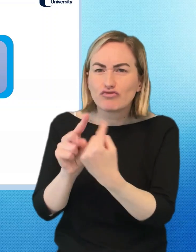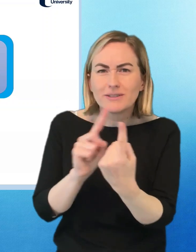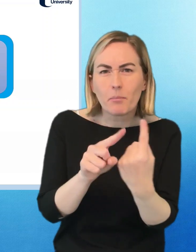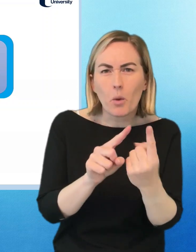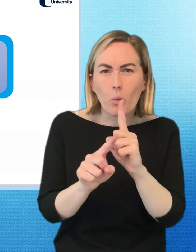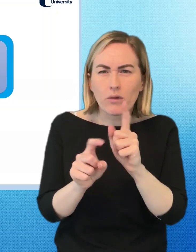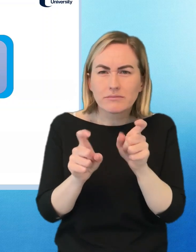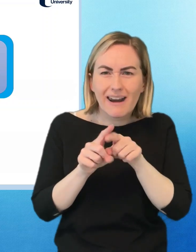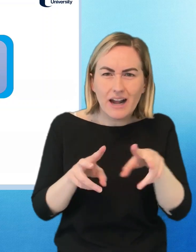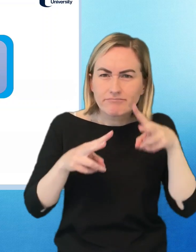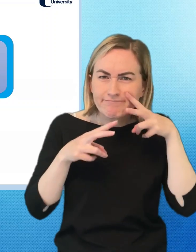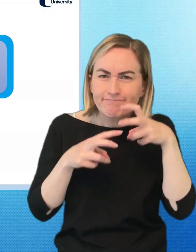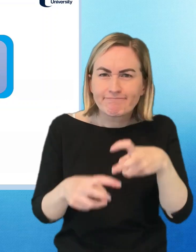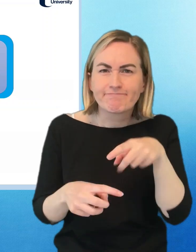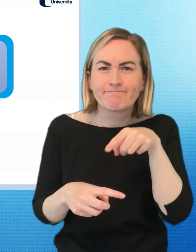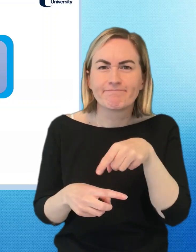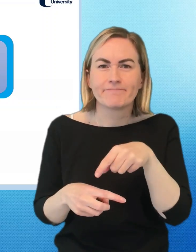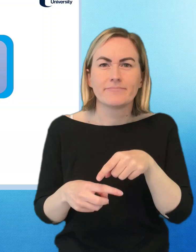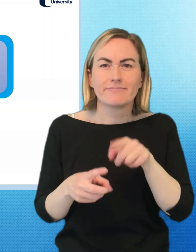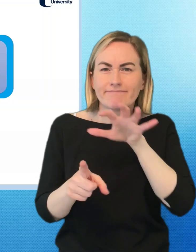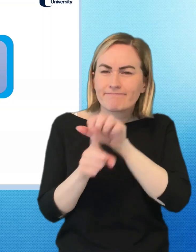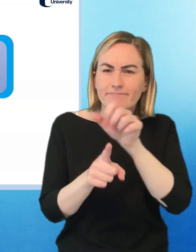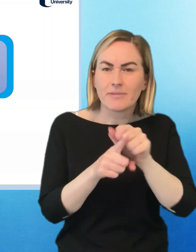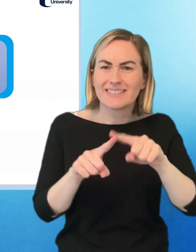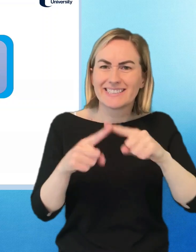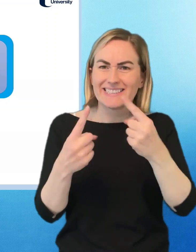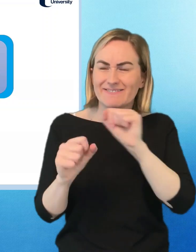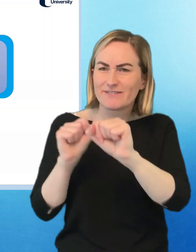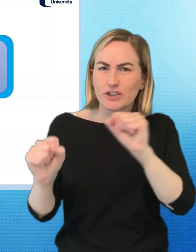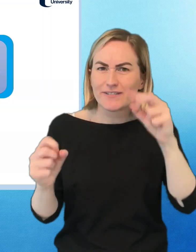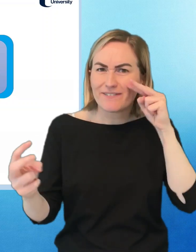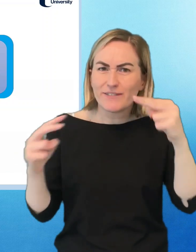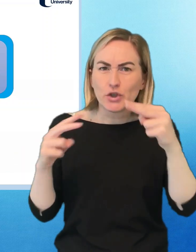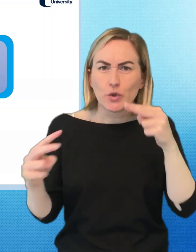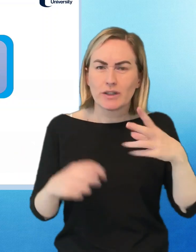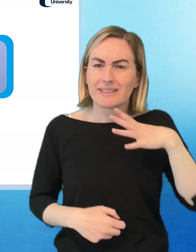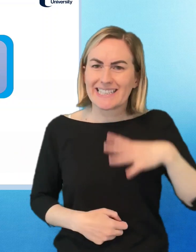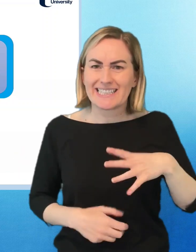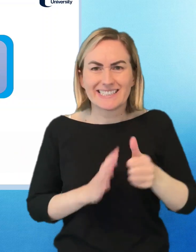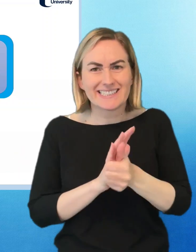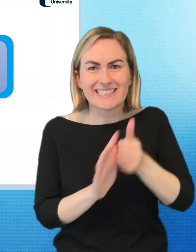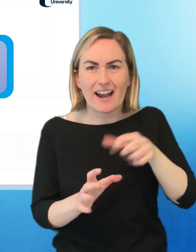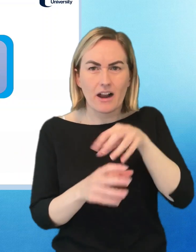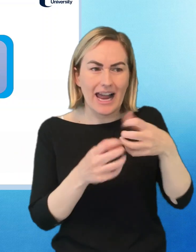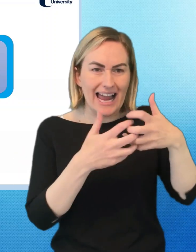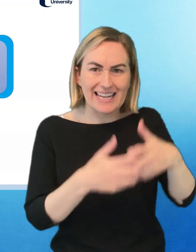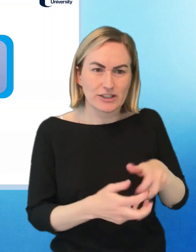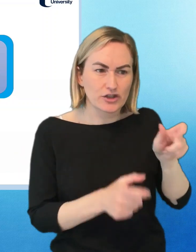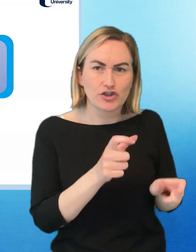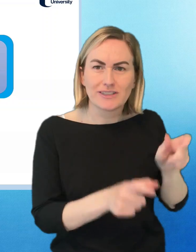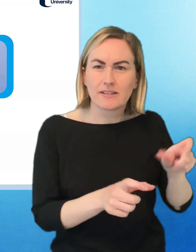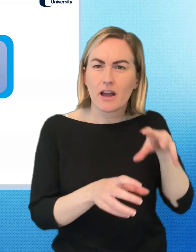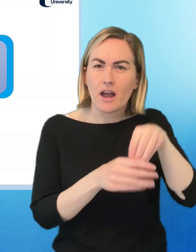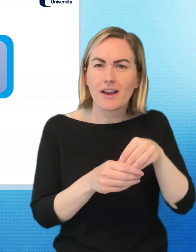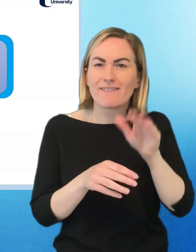we analysed the responses to the survey to identify differences in key stakeholder perceptions of the required